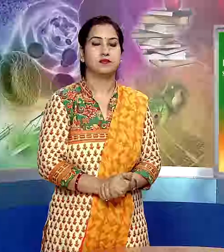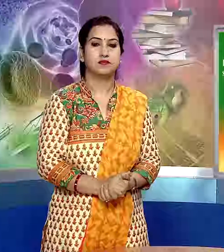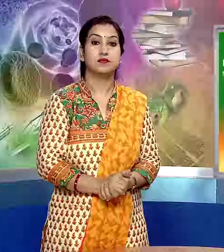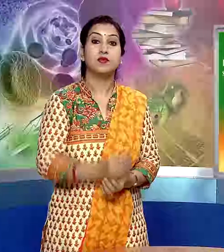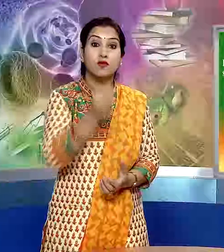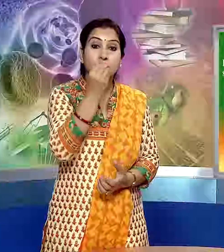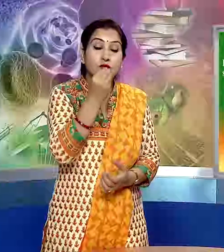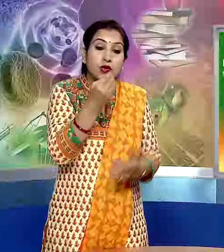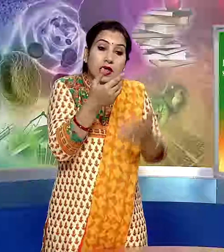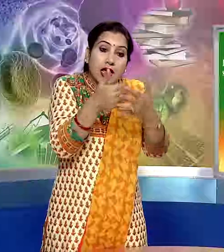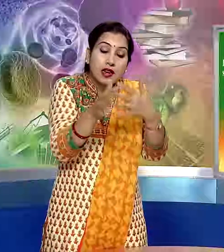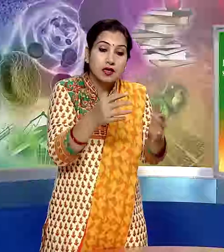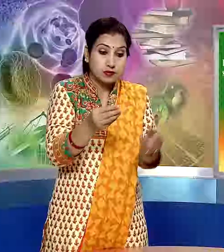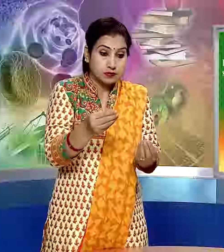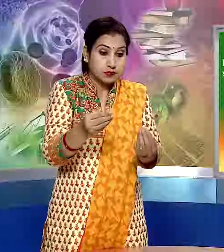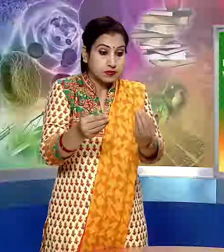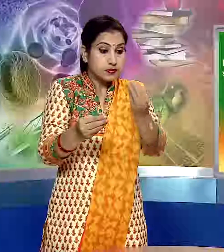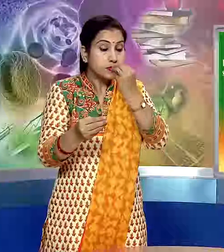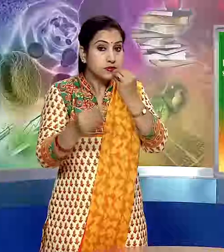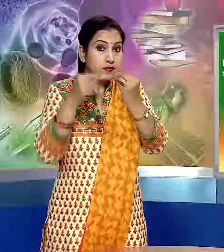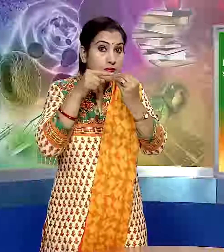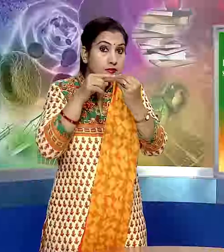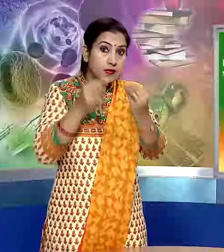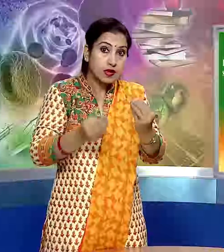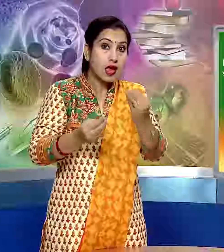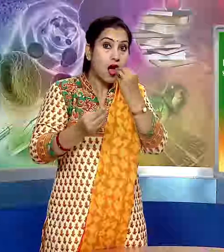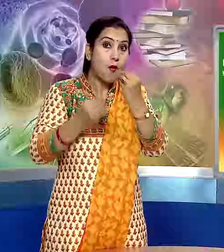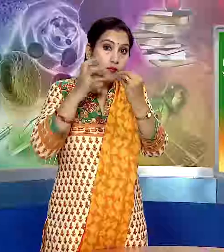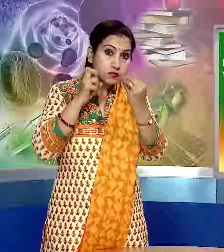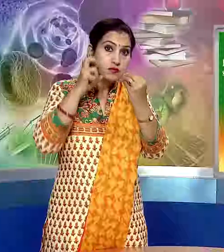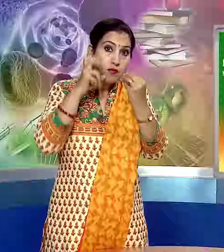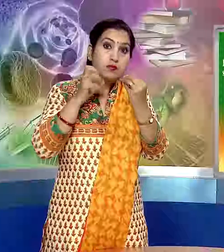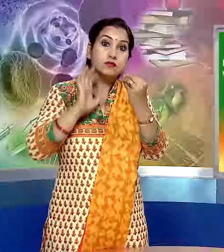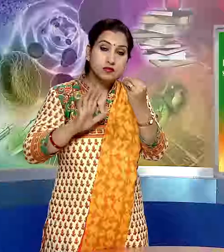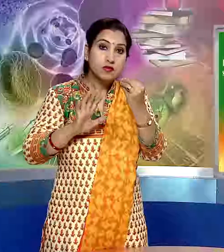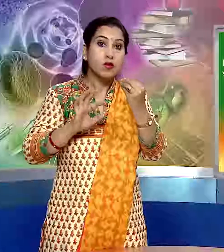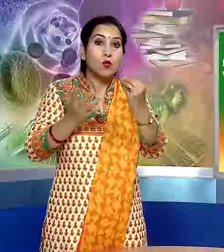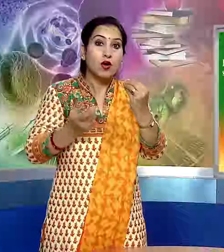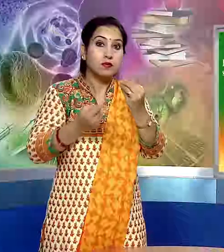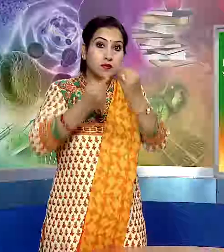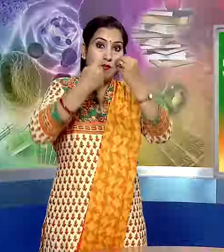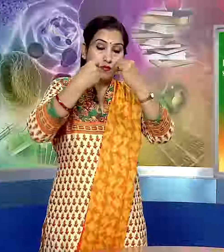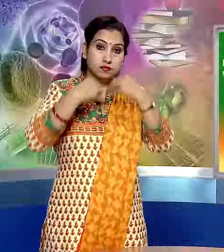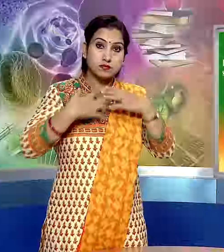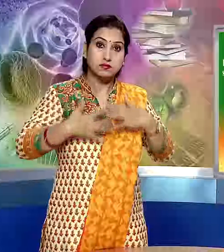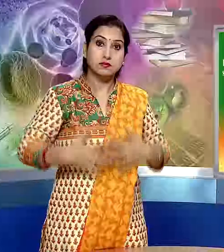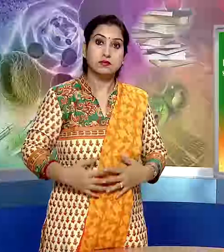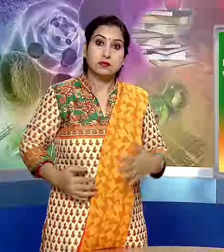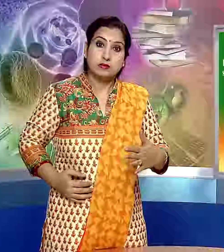Food is any edible substance that we eat or drink to satisfy